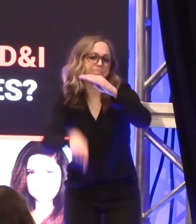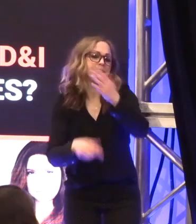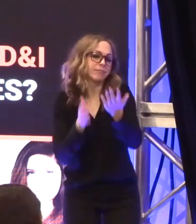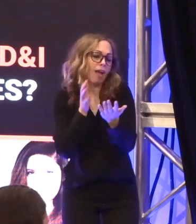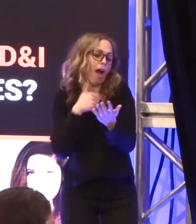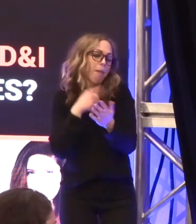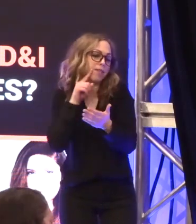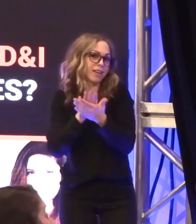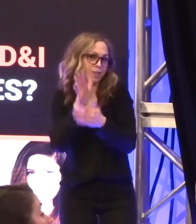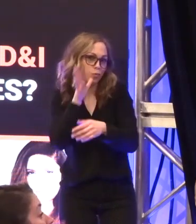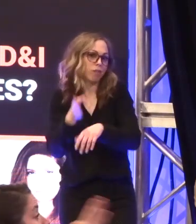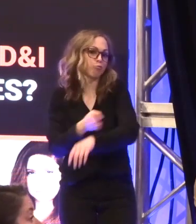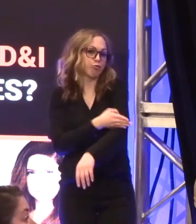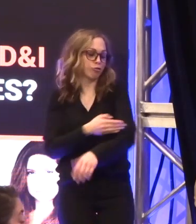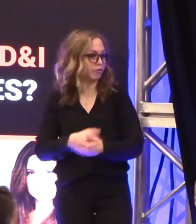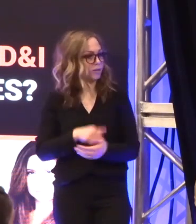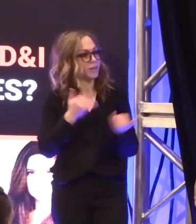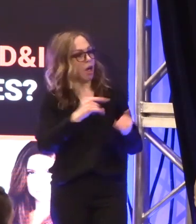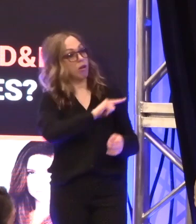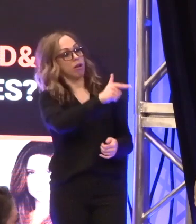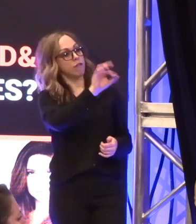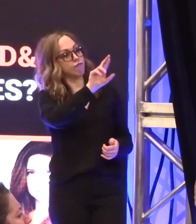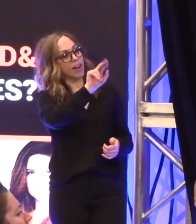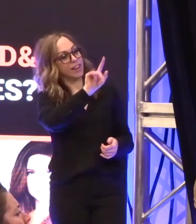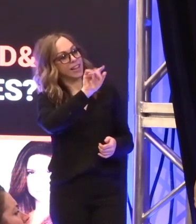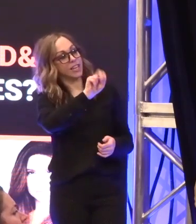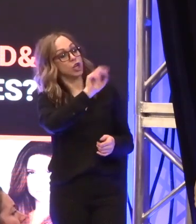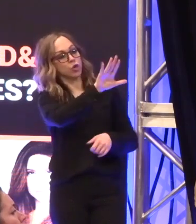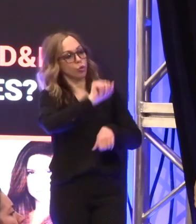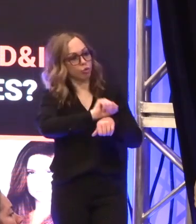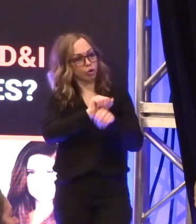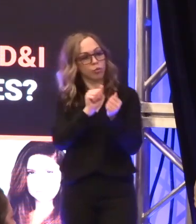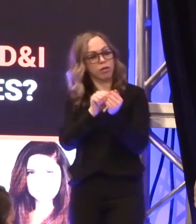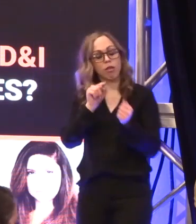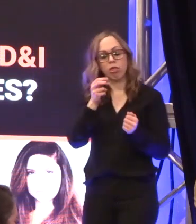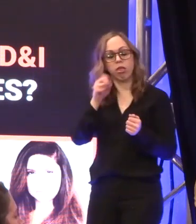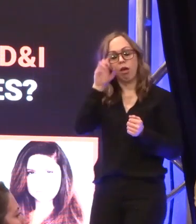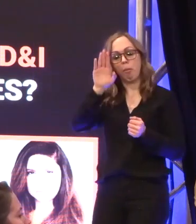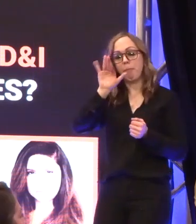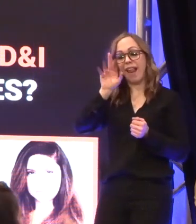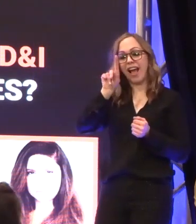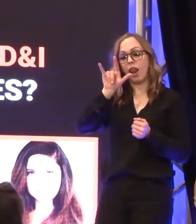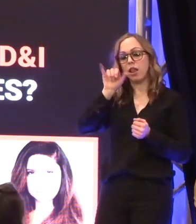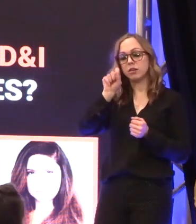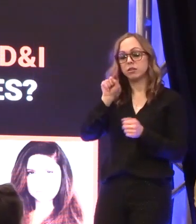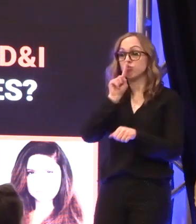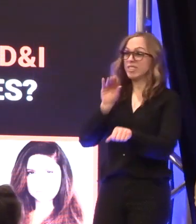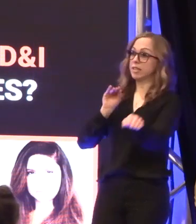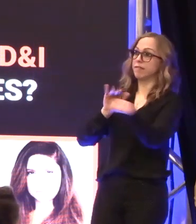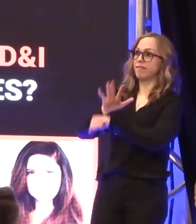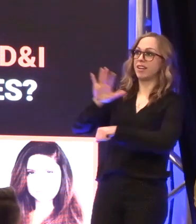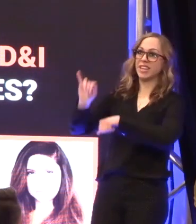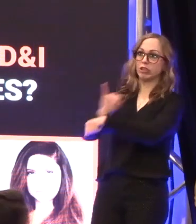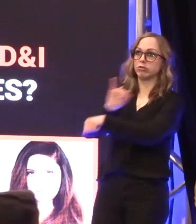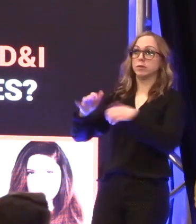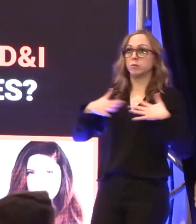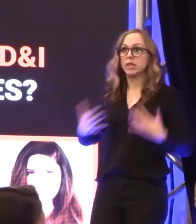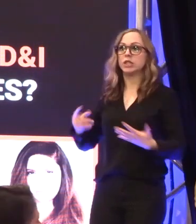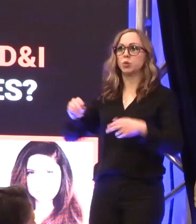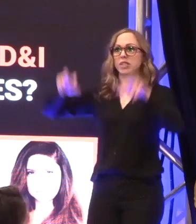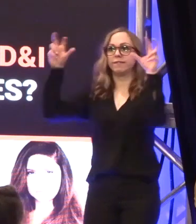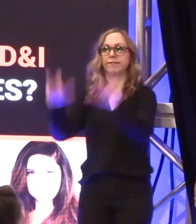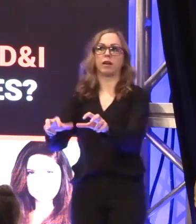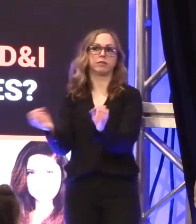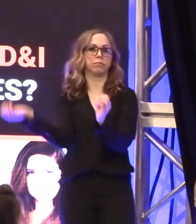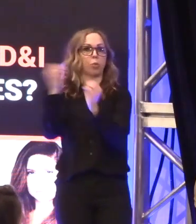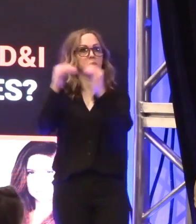you. Franklin, how do you feel the work that you started at the Blacklist has influenced the industry's willingness to invest in